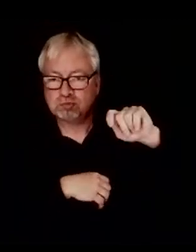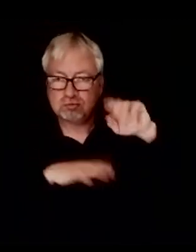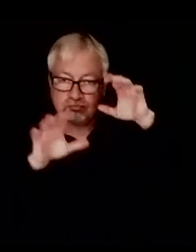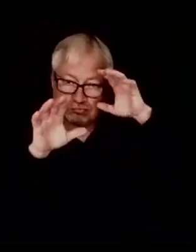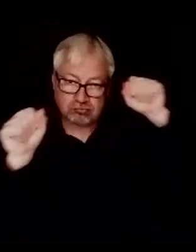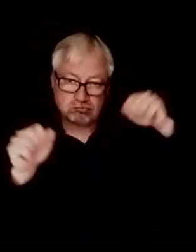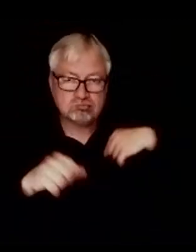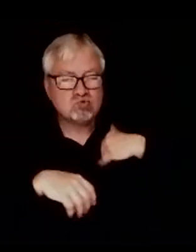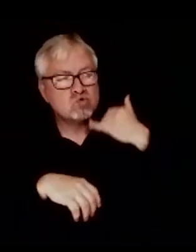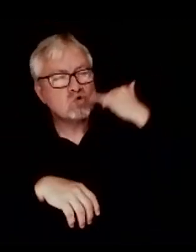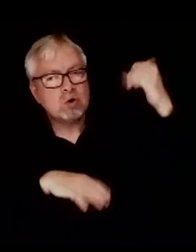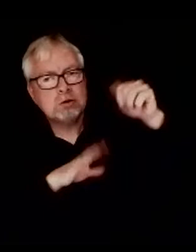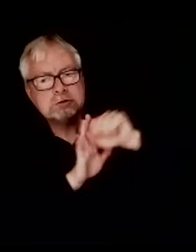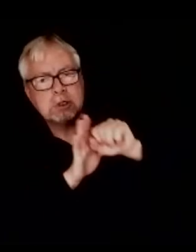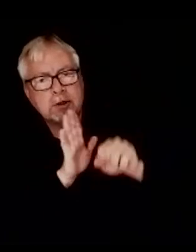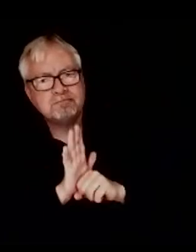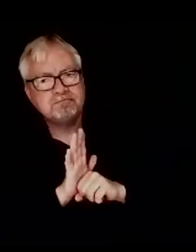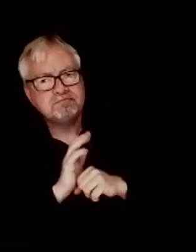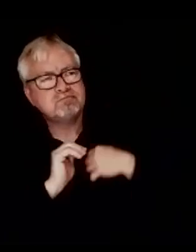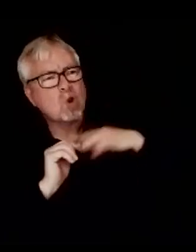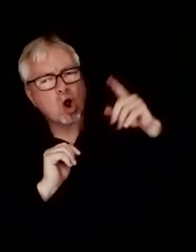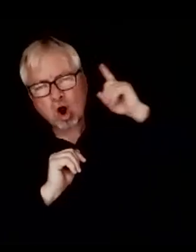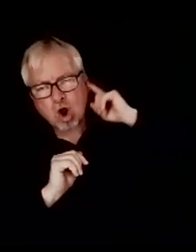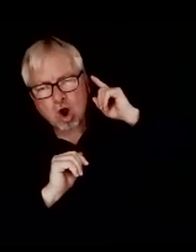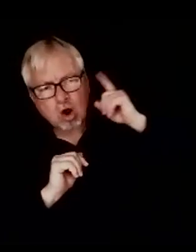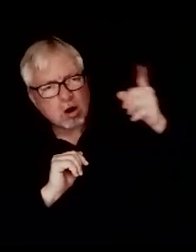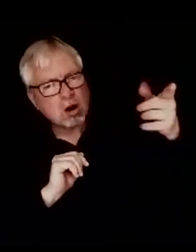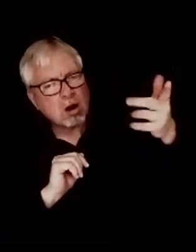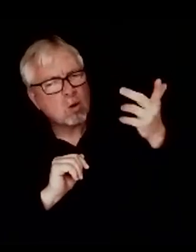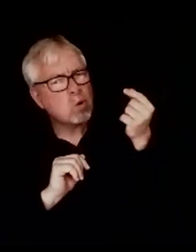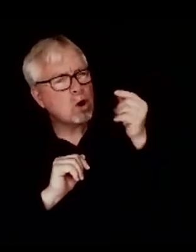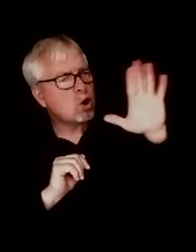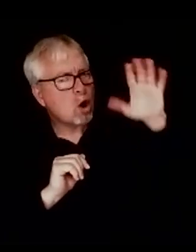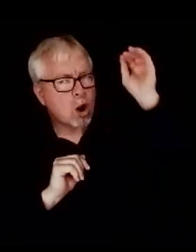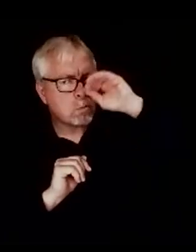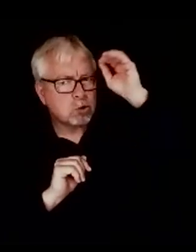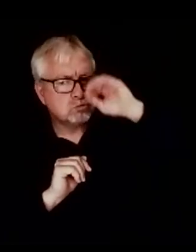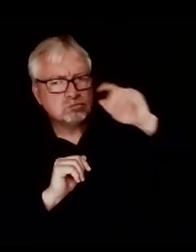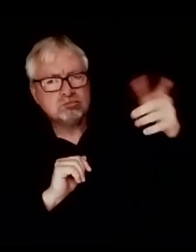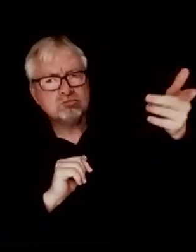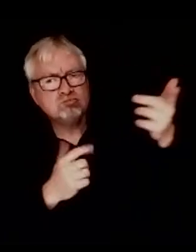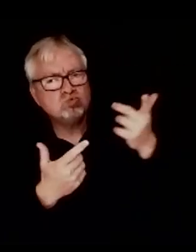so what do you think we should do? What would you recommend?